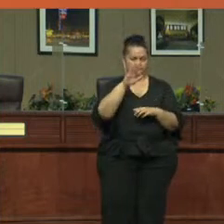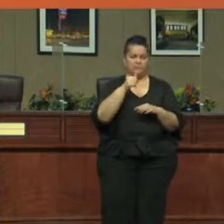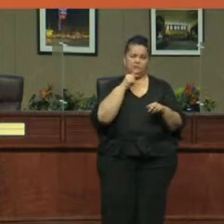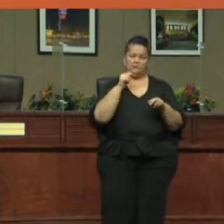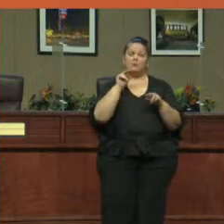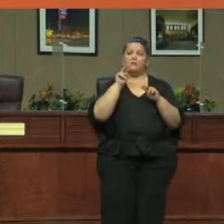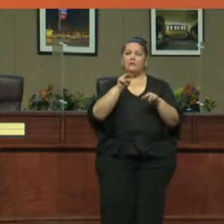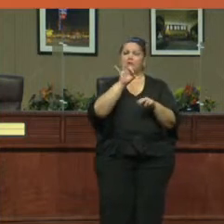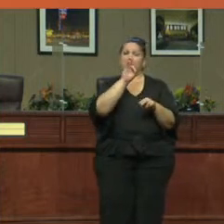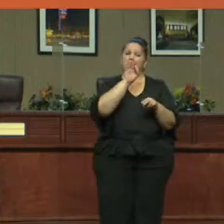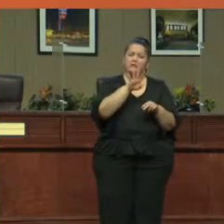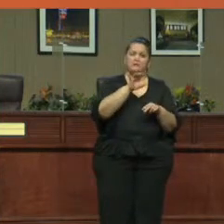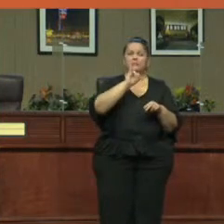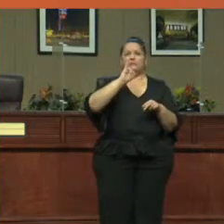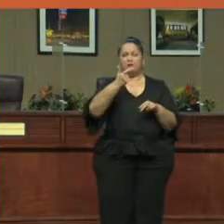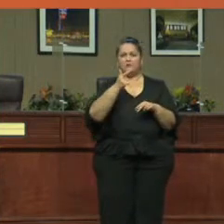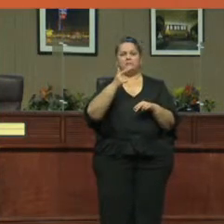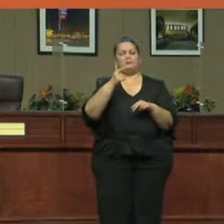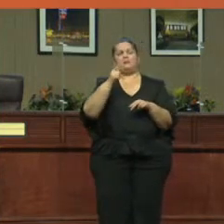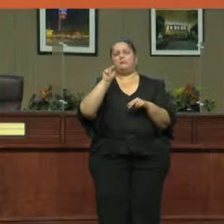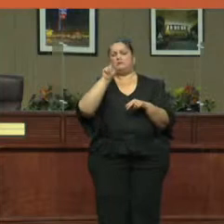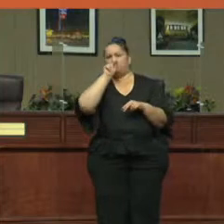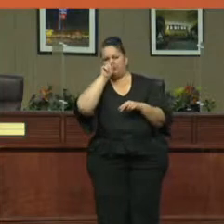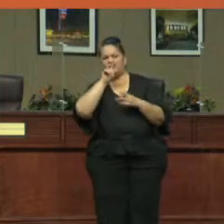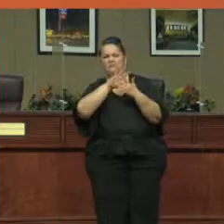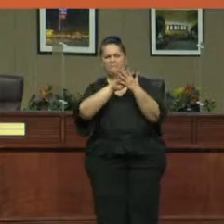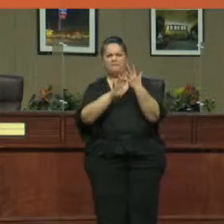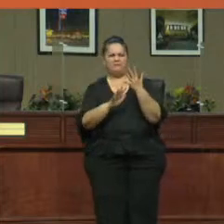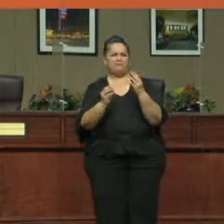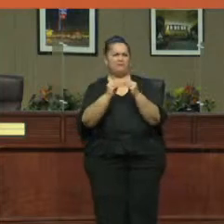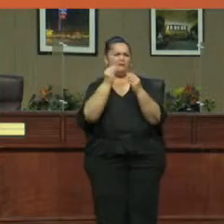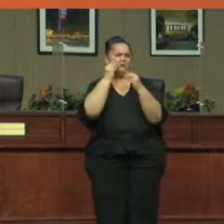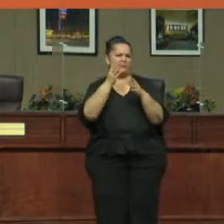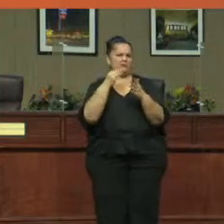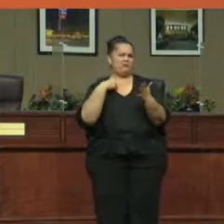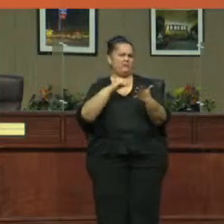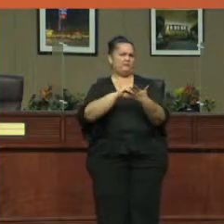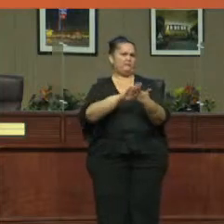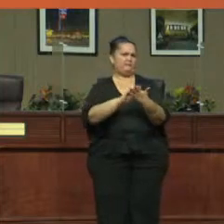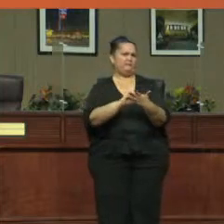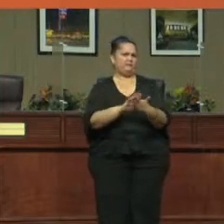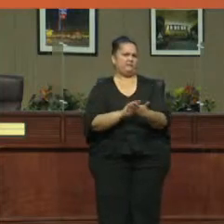media posts and our website. Much information is there, again, at